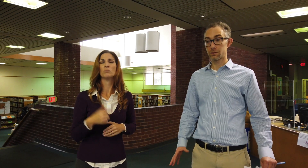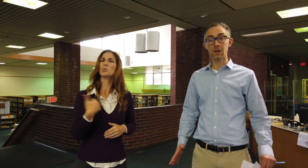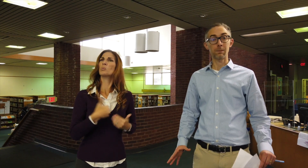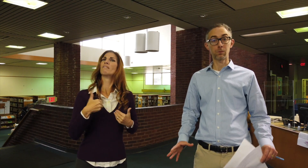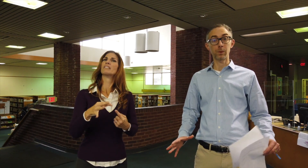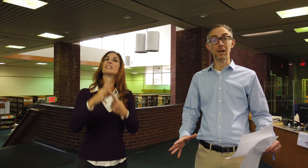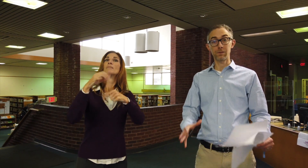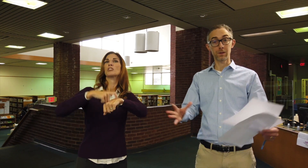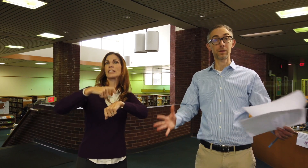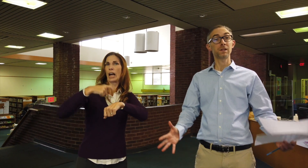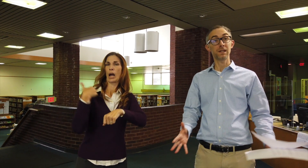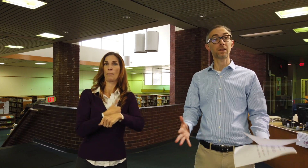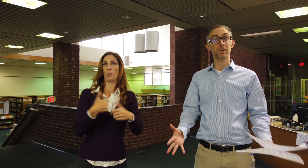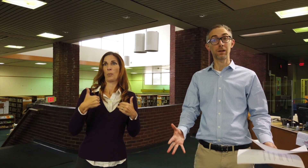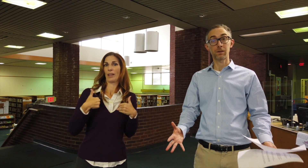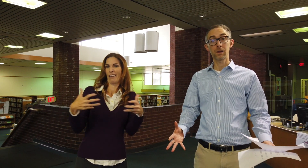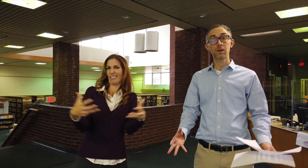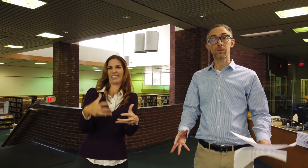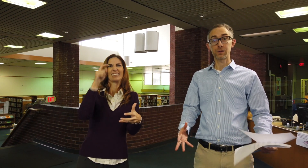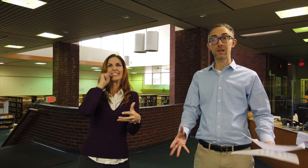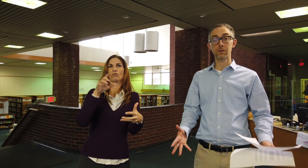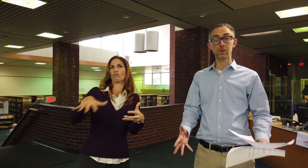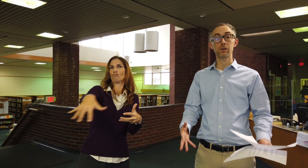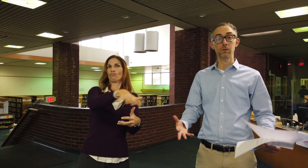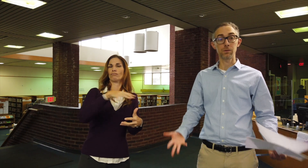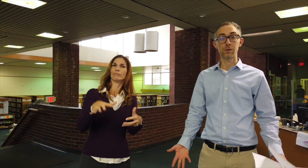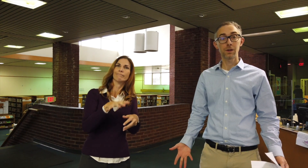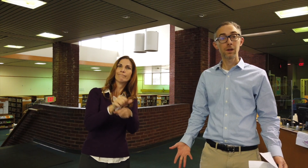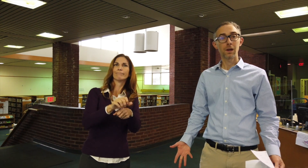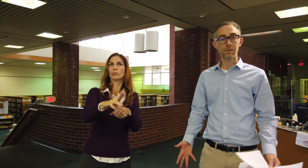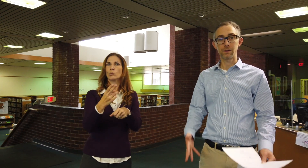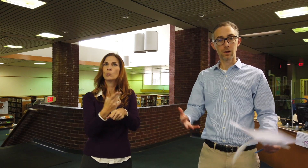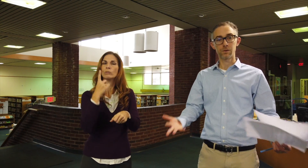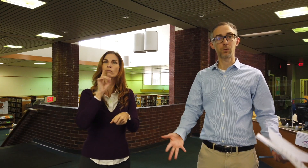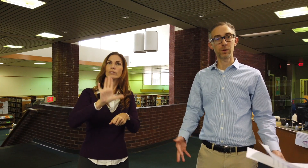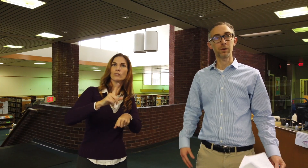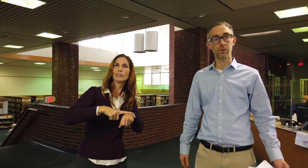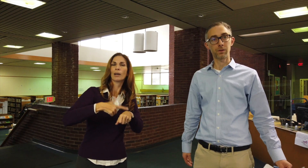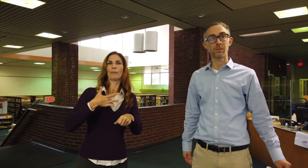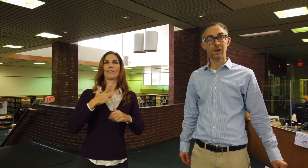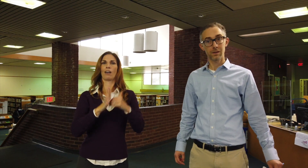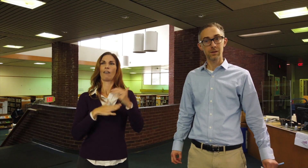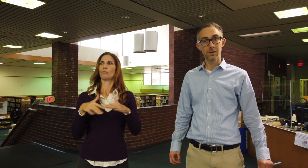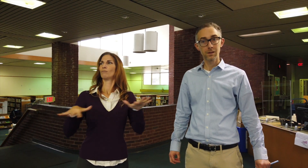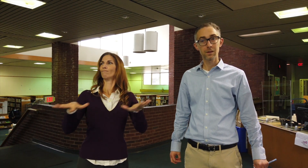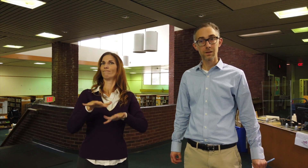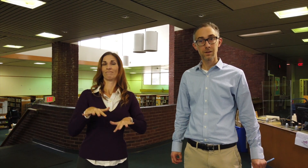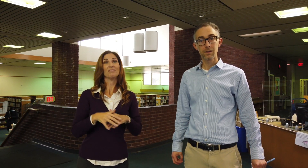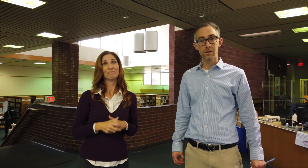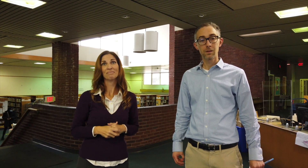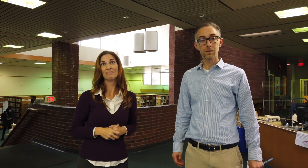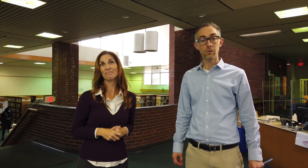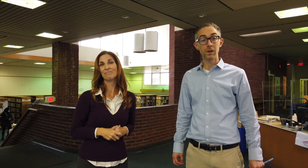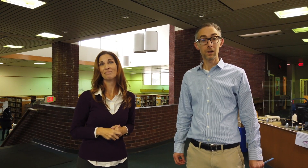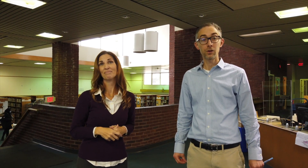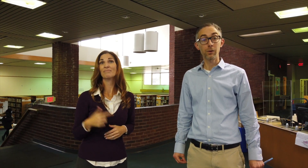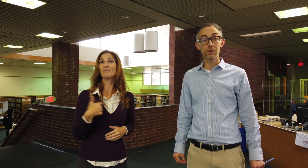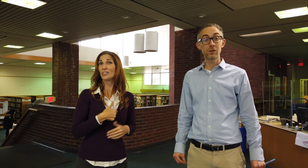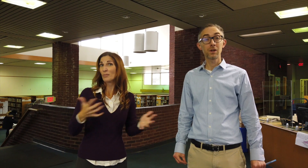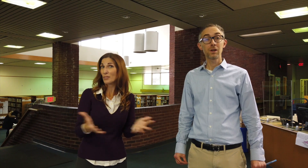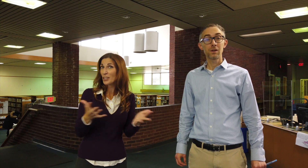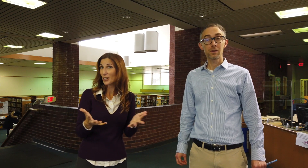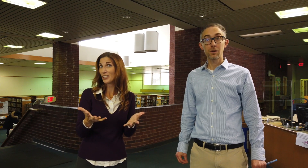have special times where we have this at the teen space for teens to use and feel comfortable in their own space. So we